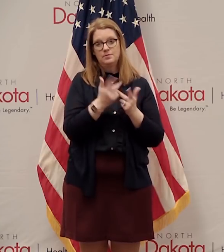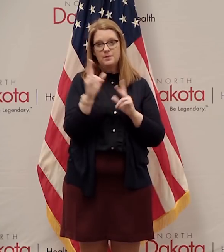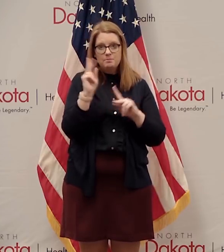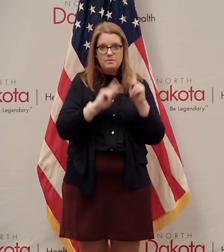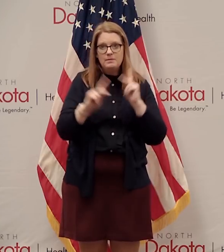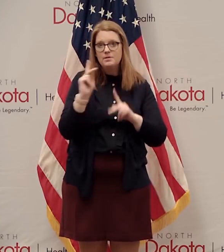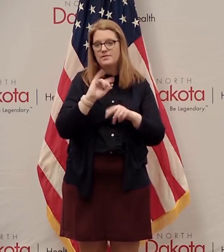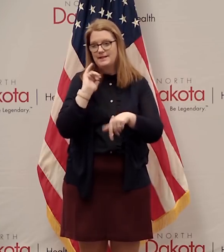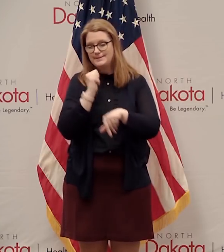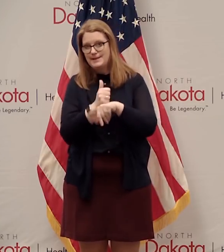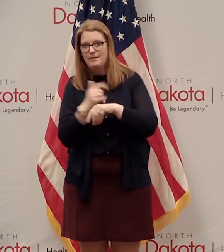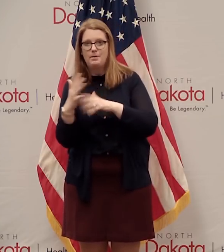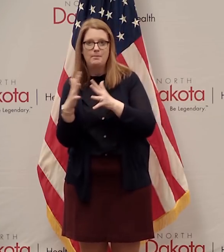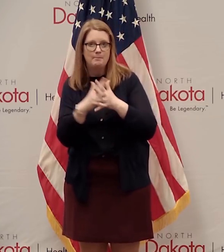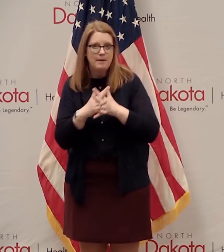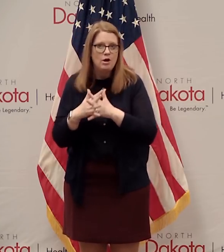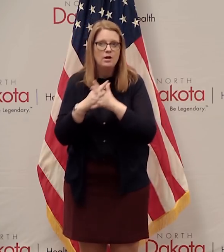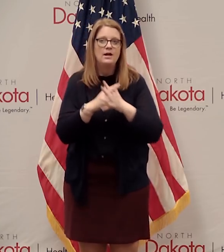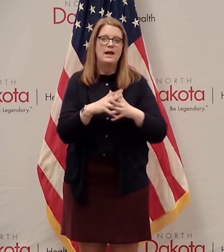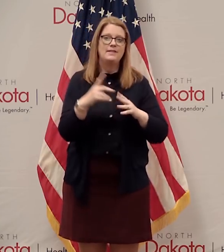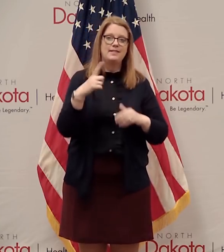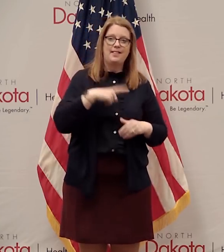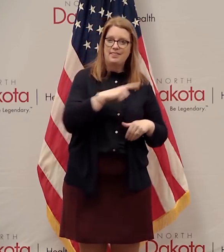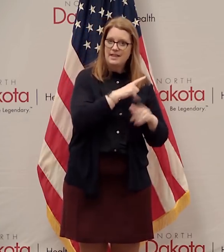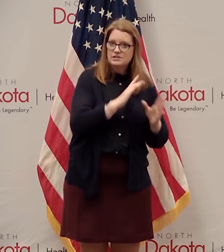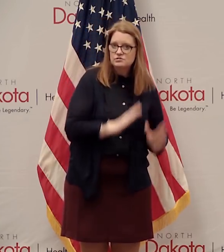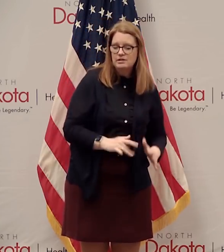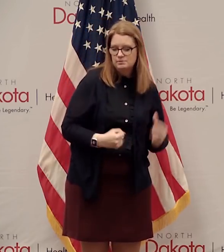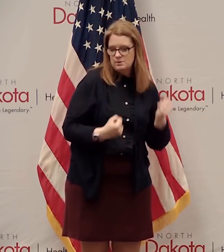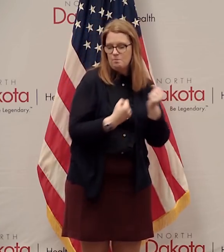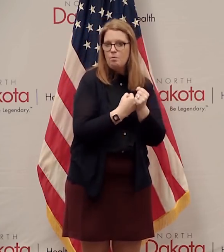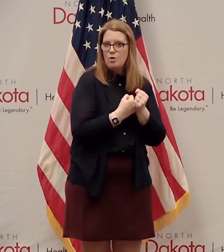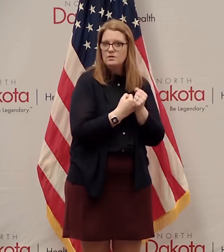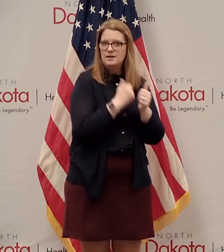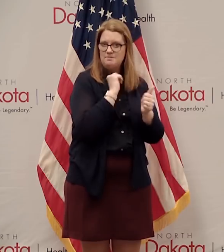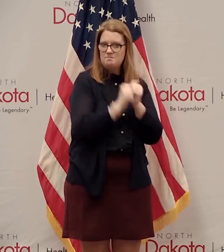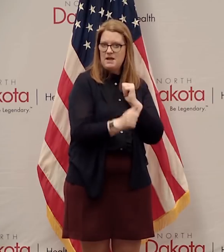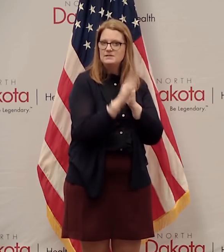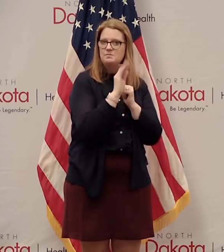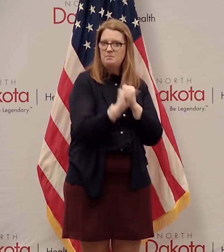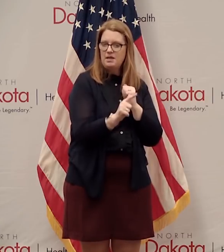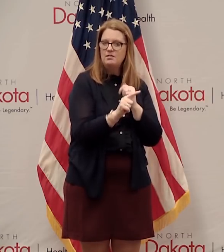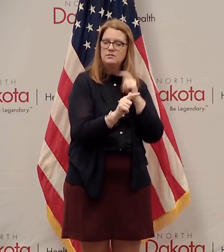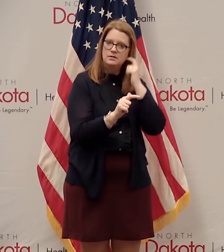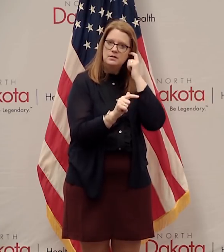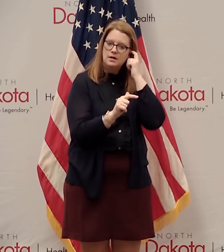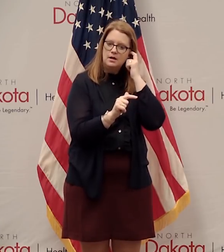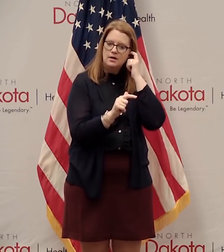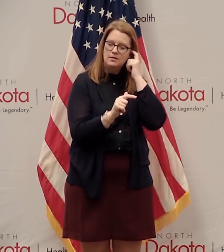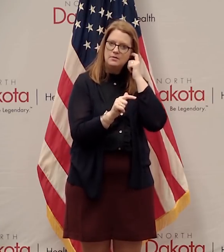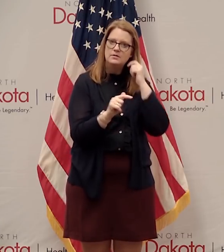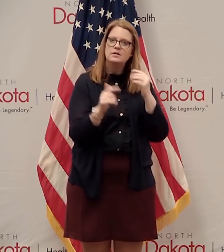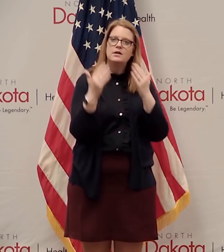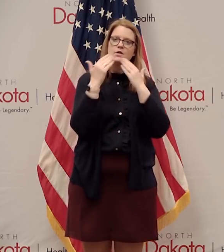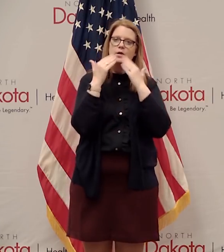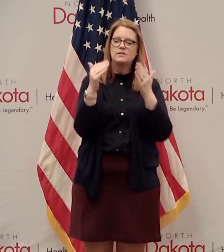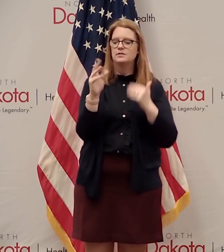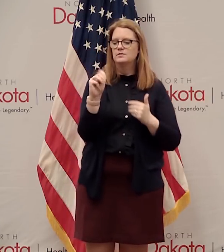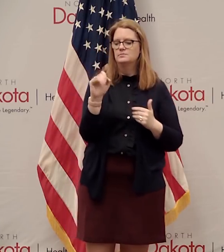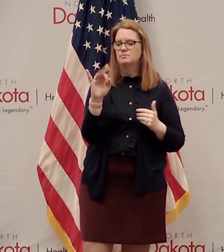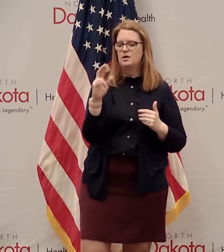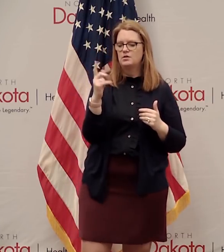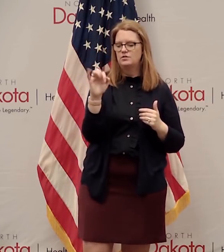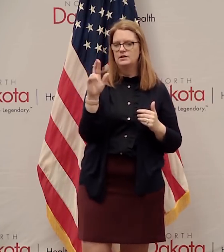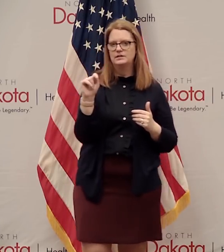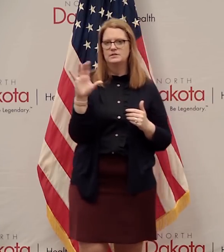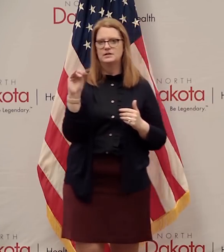that helped create America and those legislators that helped support and pass this bill, I want to close with a gratitude quote from Margaret Cousins,